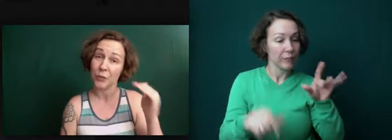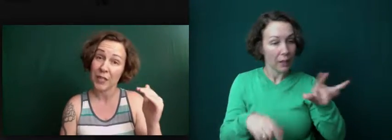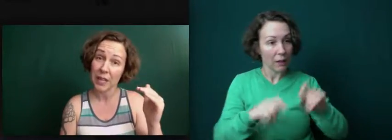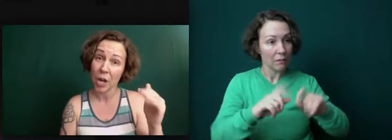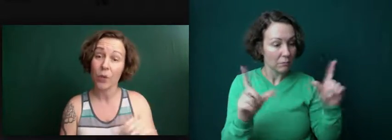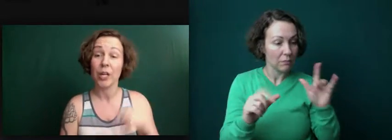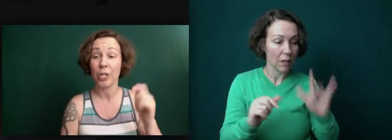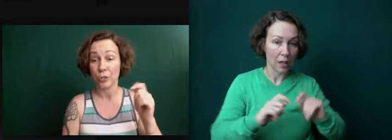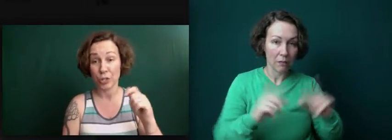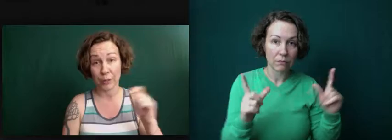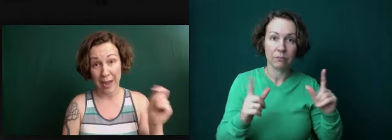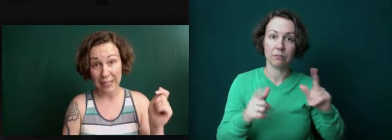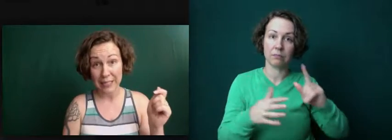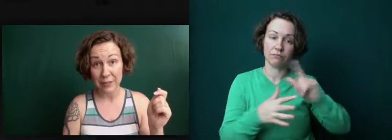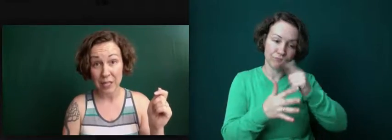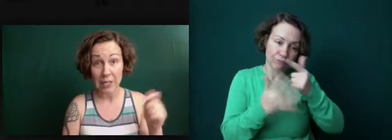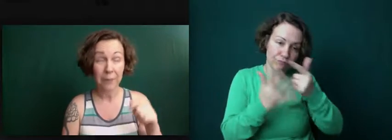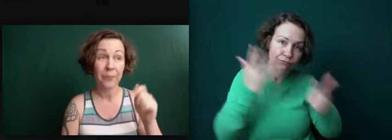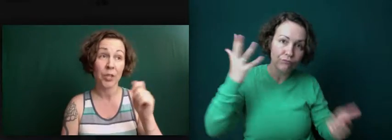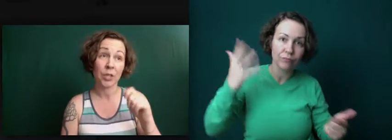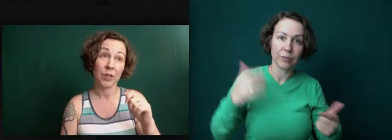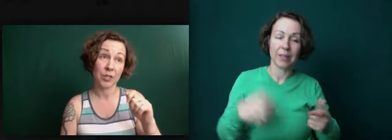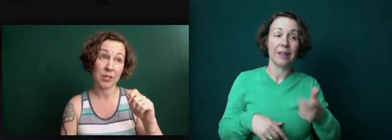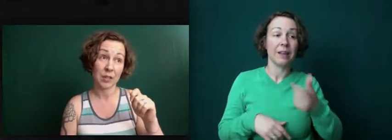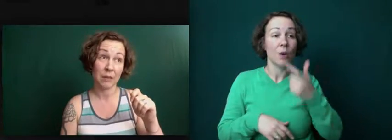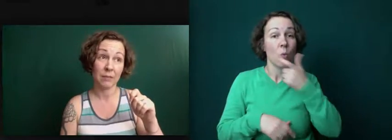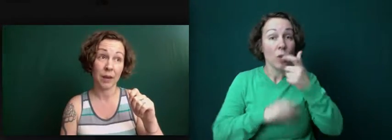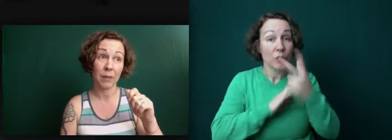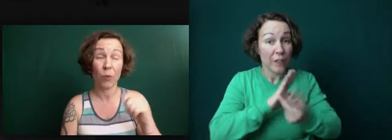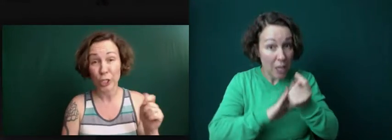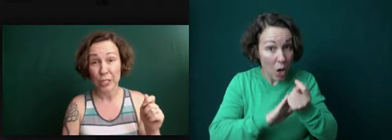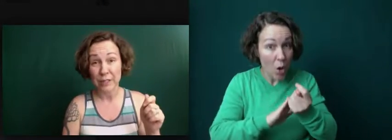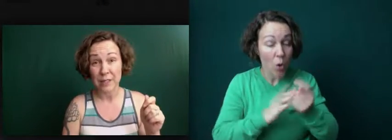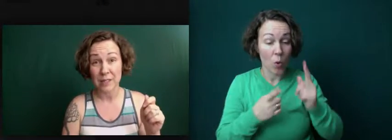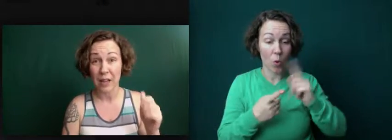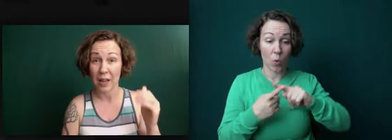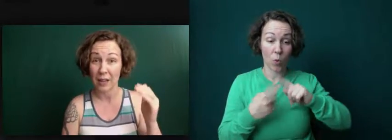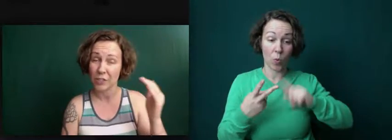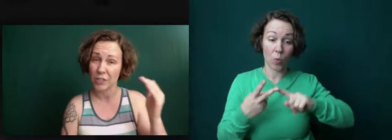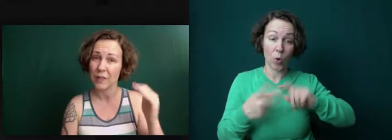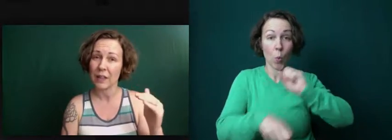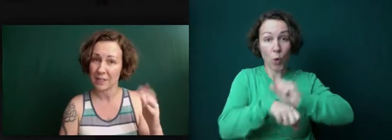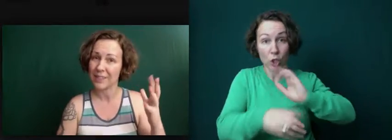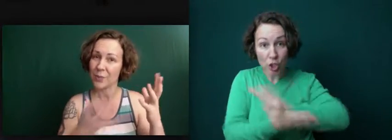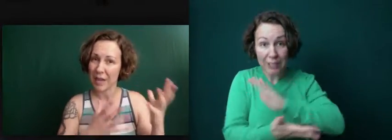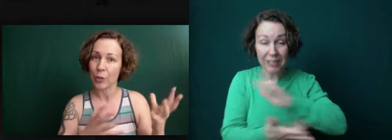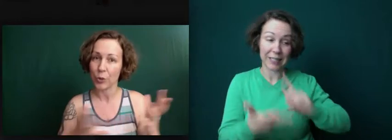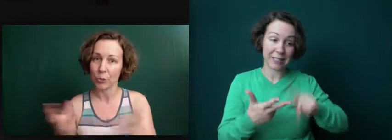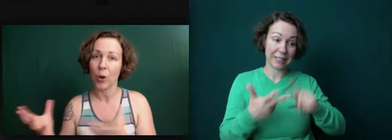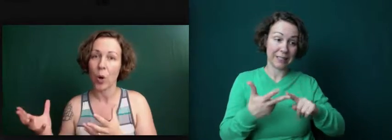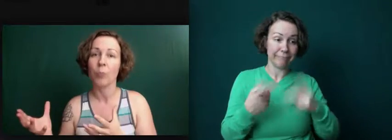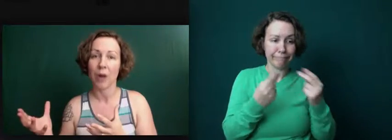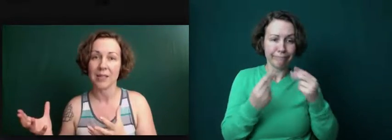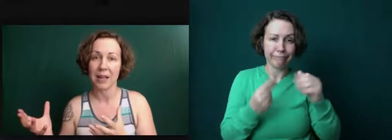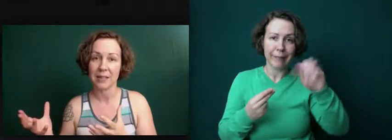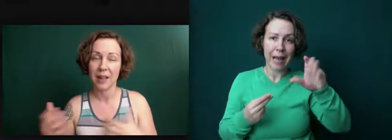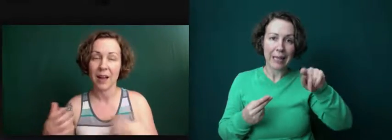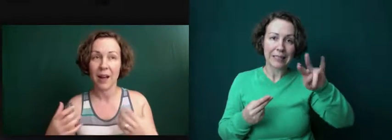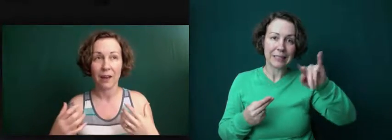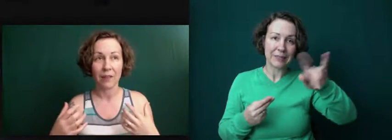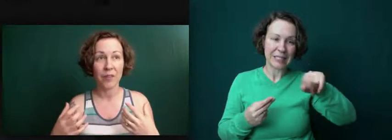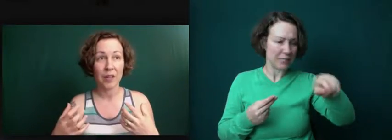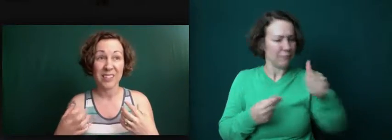watch a video, you do an activity, there's some worksheets and just things. This will take you through a whole